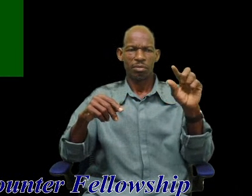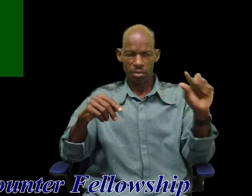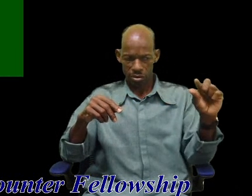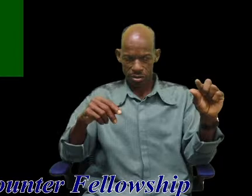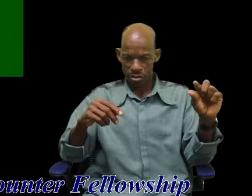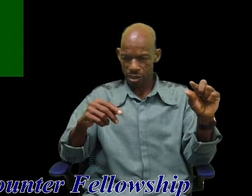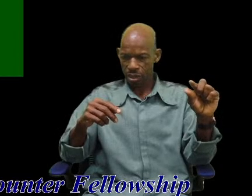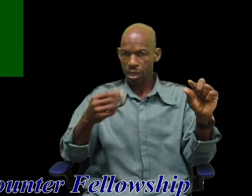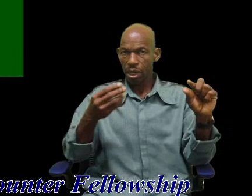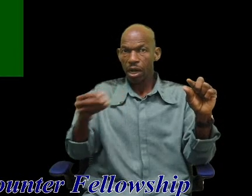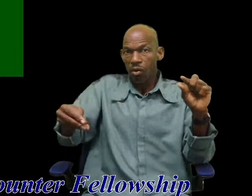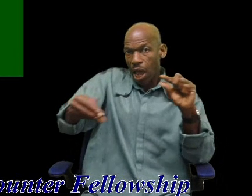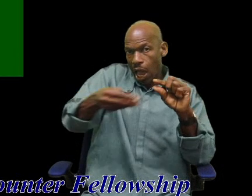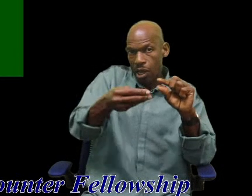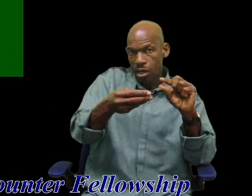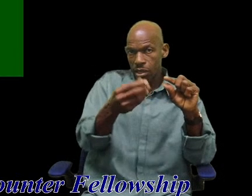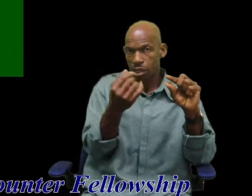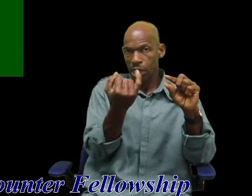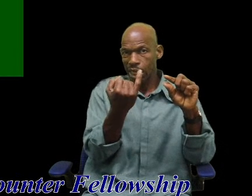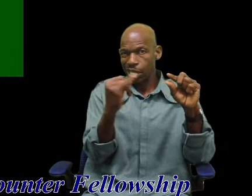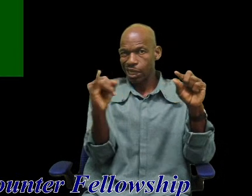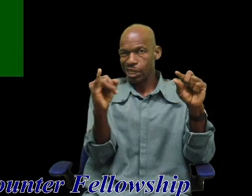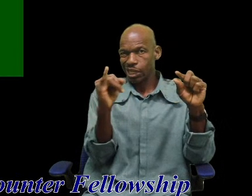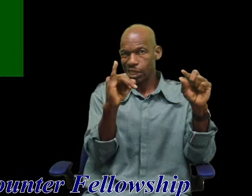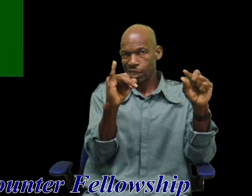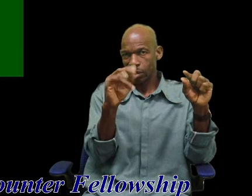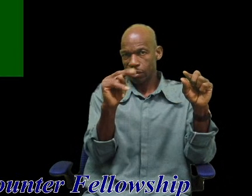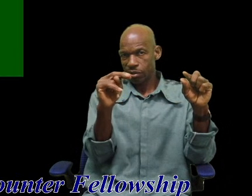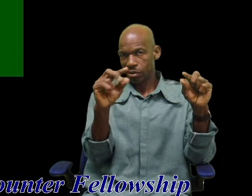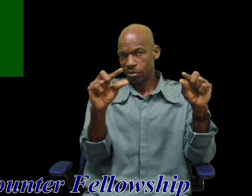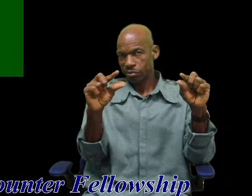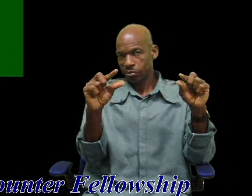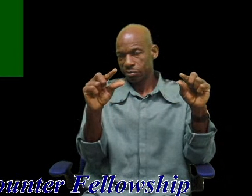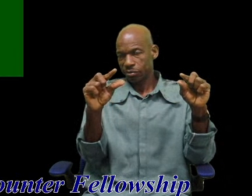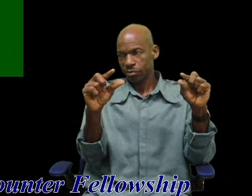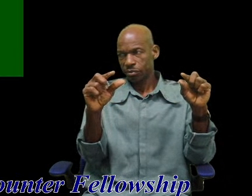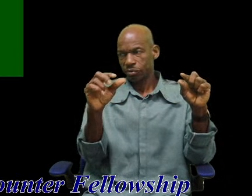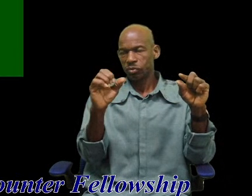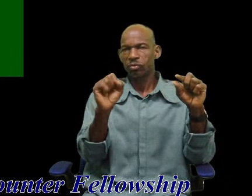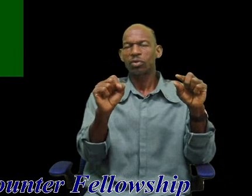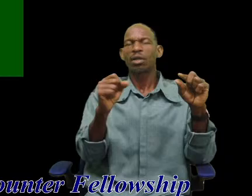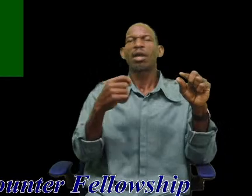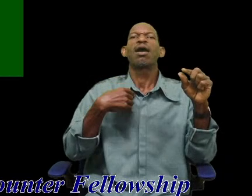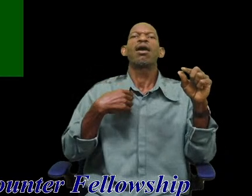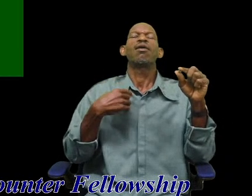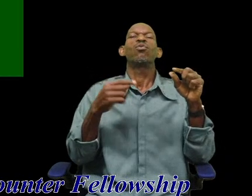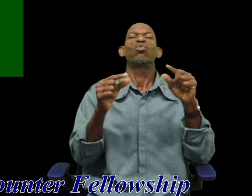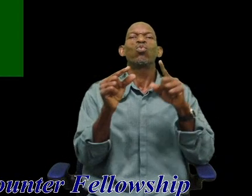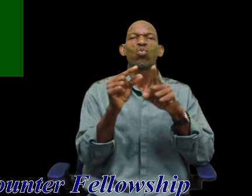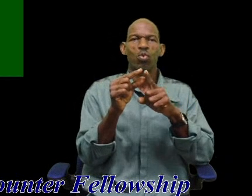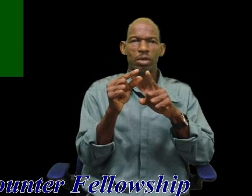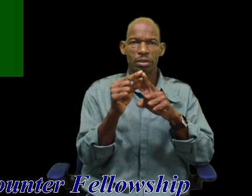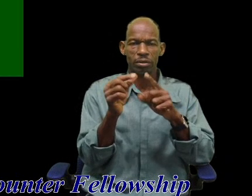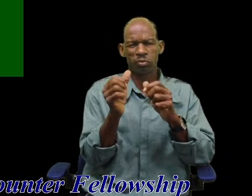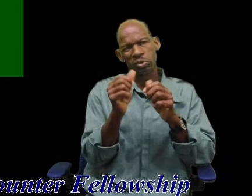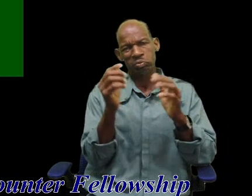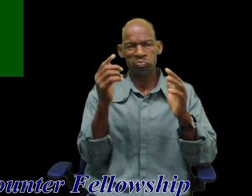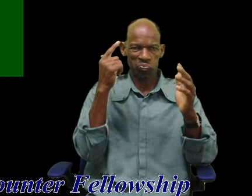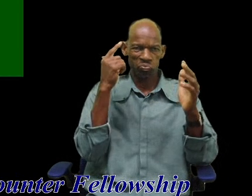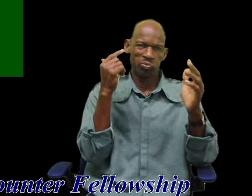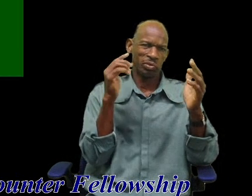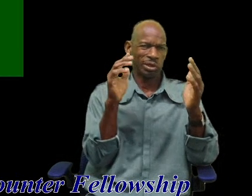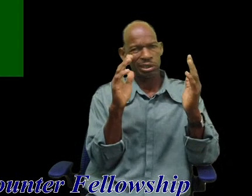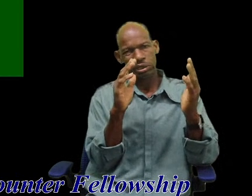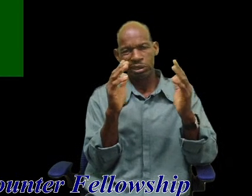use these words that have similar parts in it, and it's like a root word. This word belong is in the